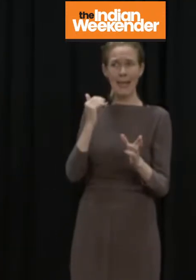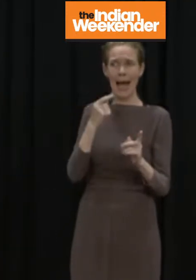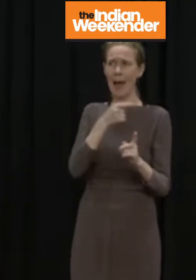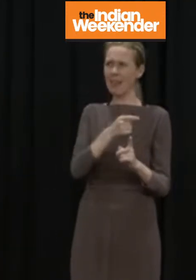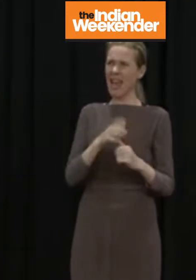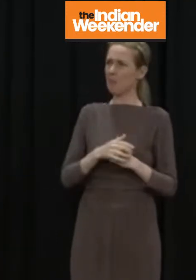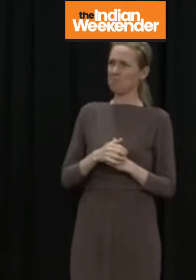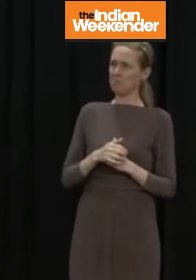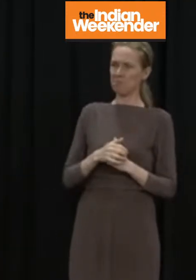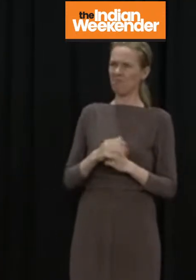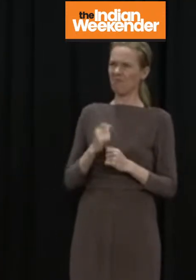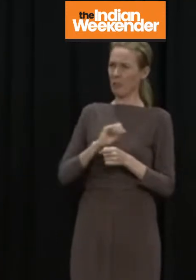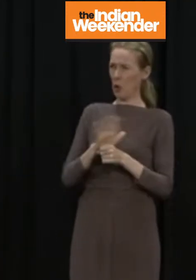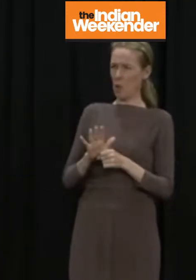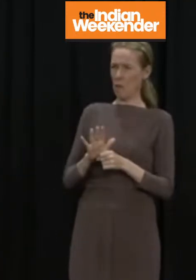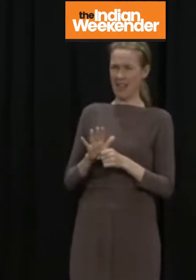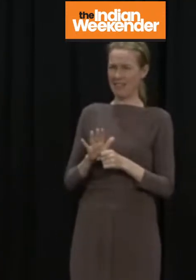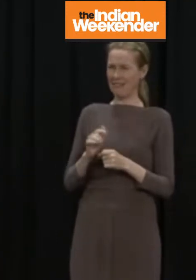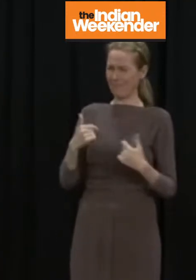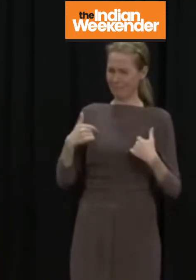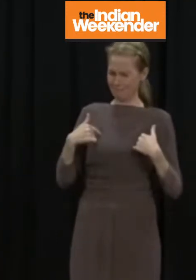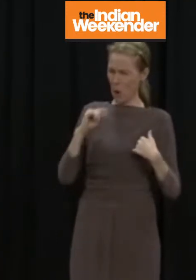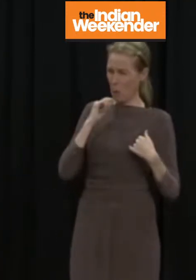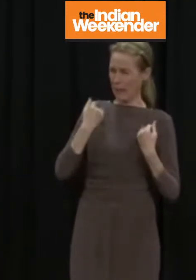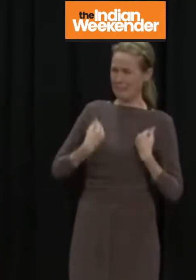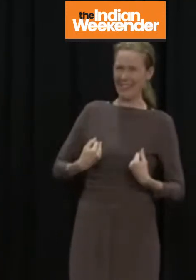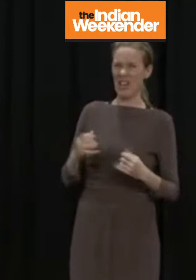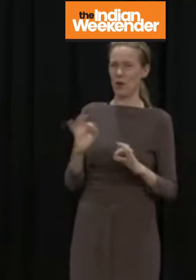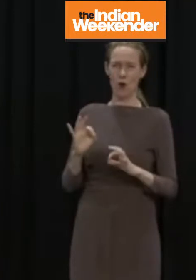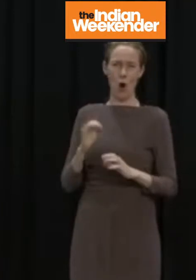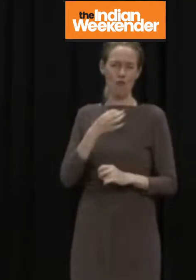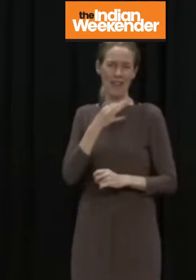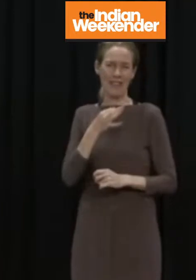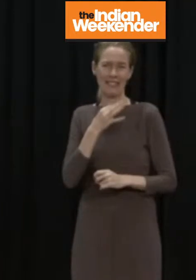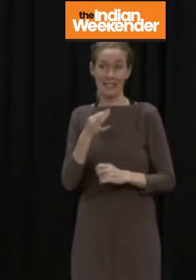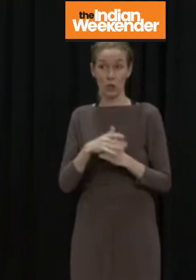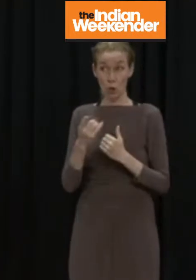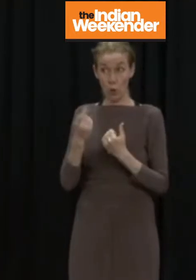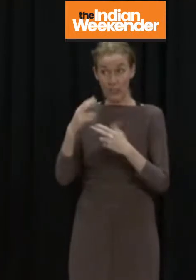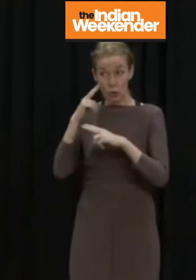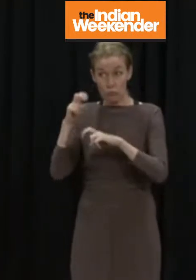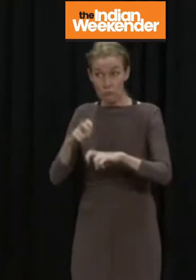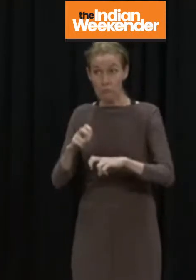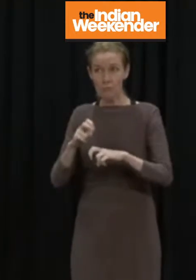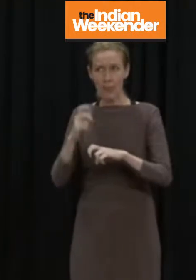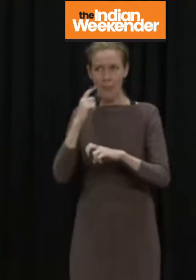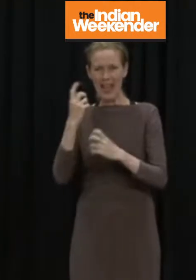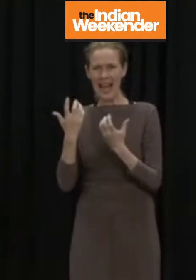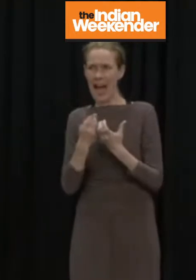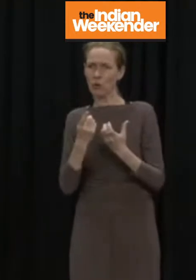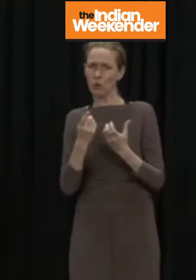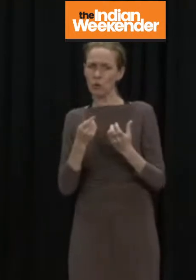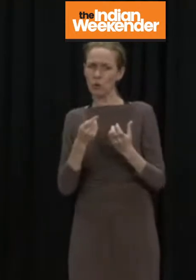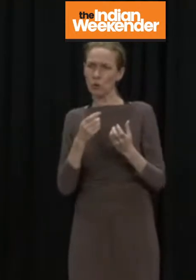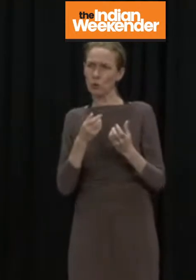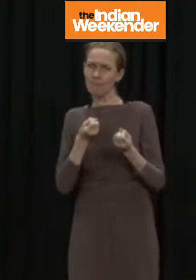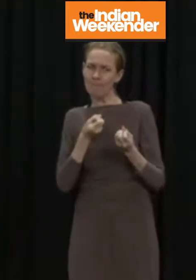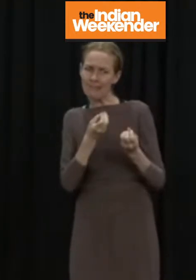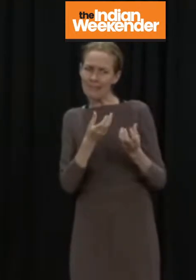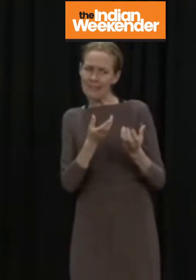where these groups are, who they are, and how you differently need to be targeting them? So later on this afternoon, we'll be releasing